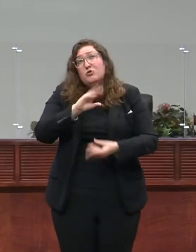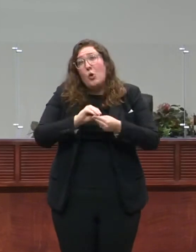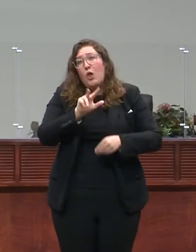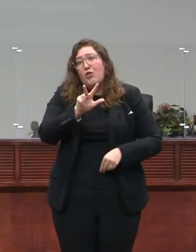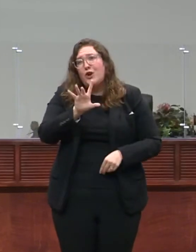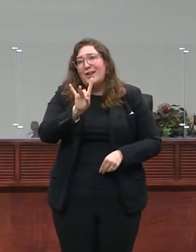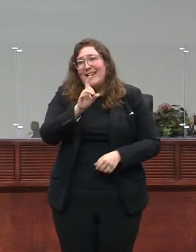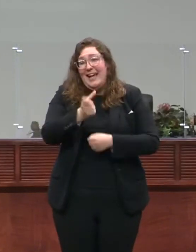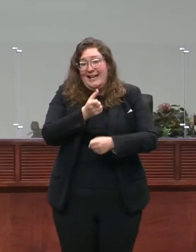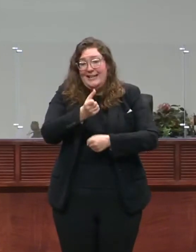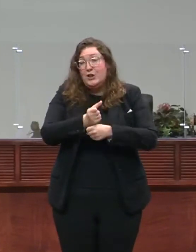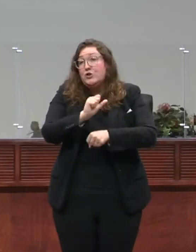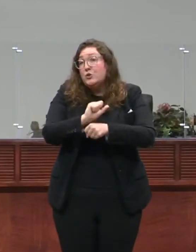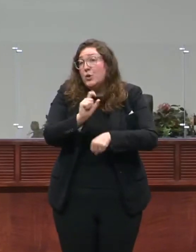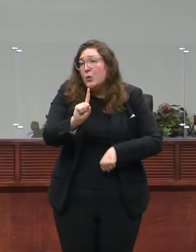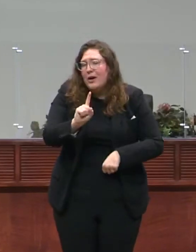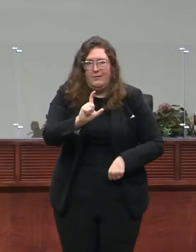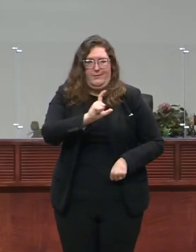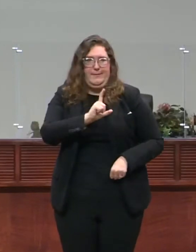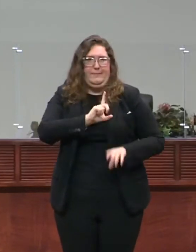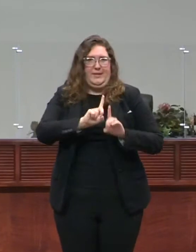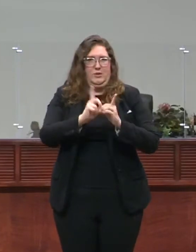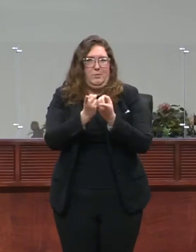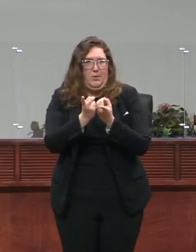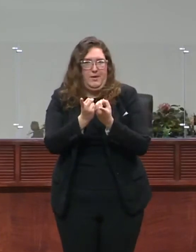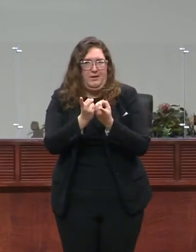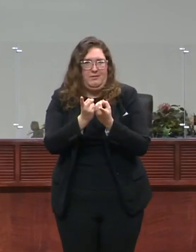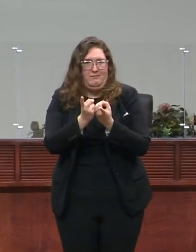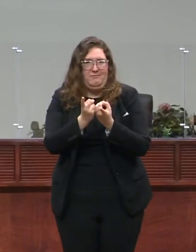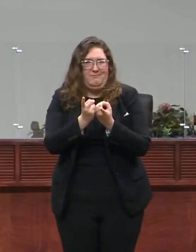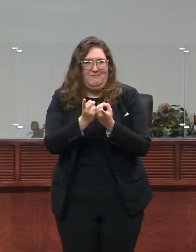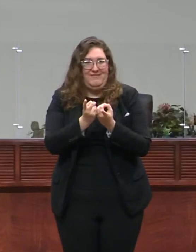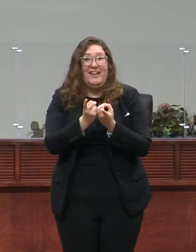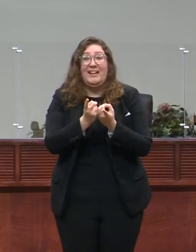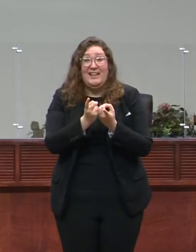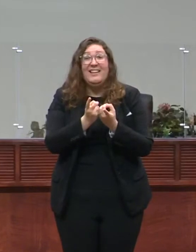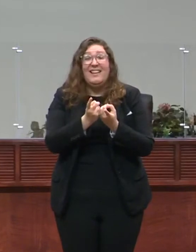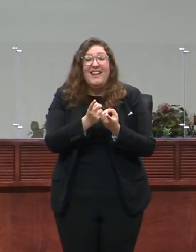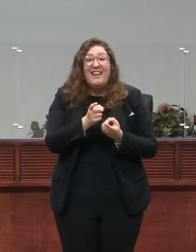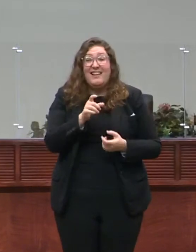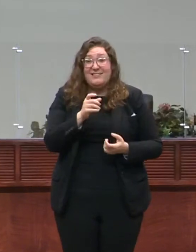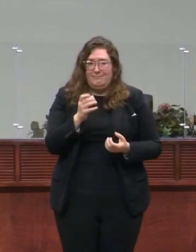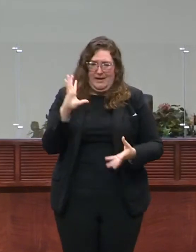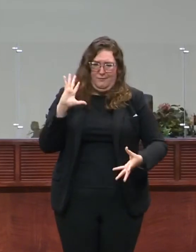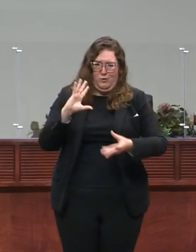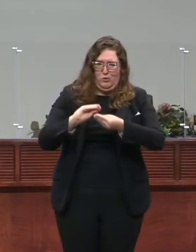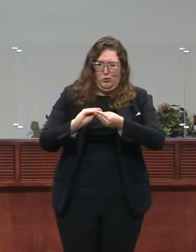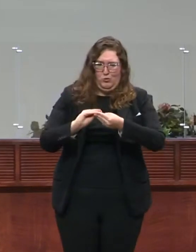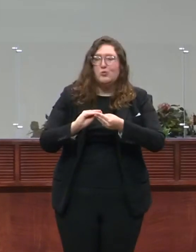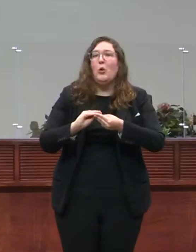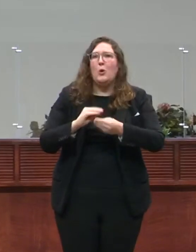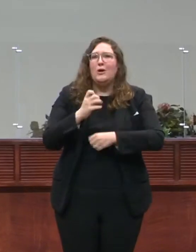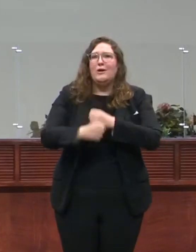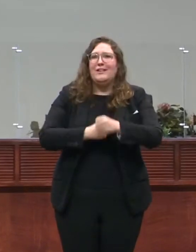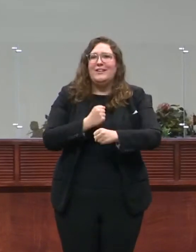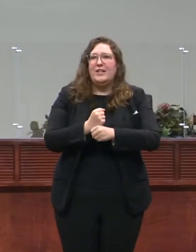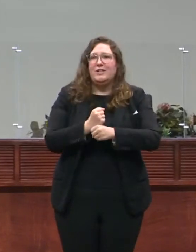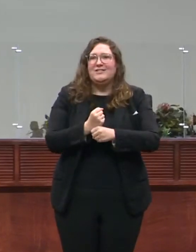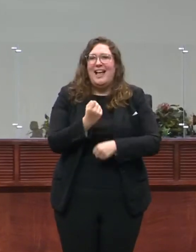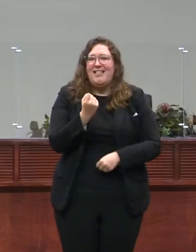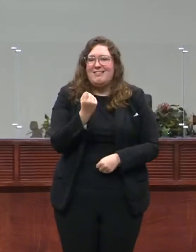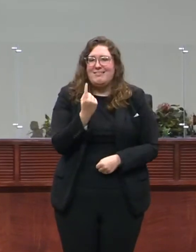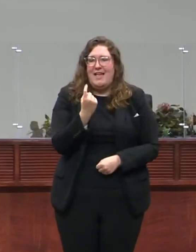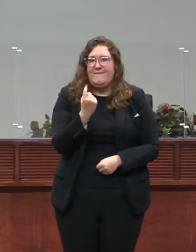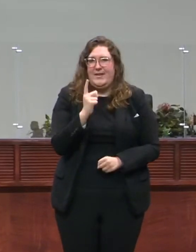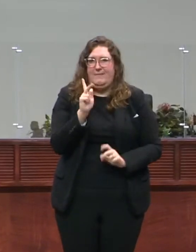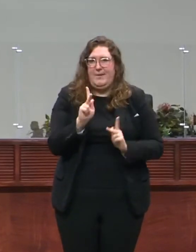and during that period of time, I had 11 who died in the line of duty. And so I had to face a lot of families